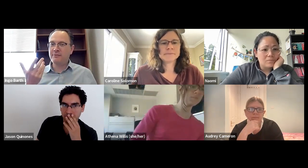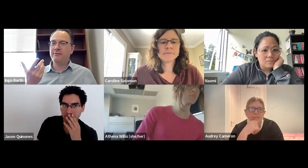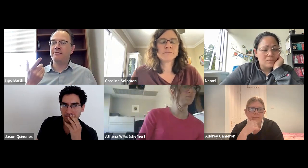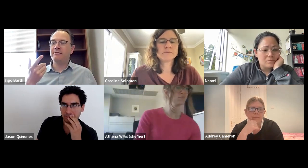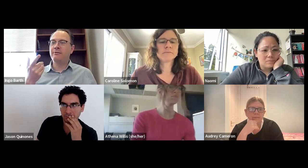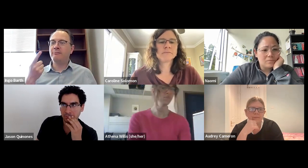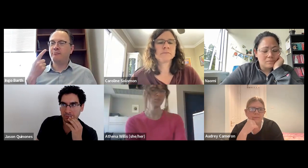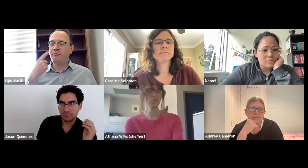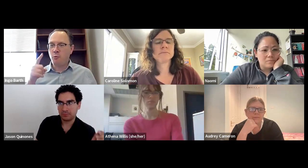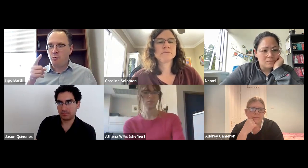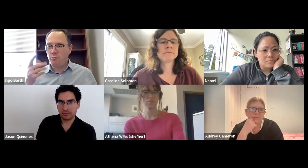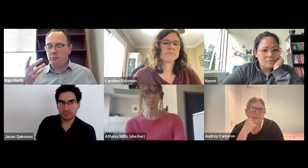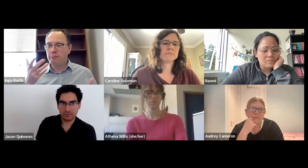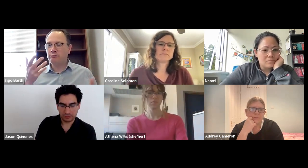person? To face?